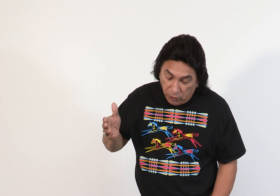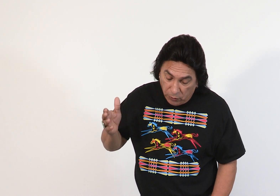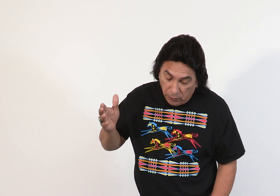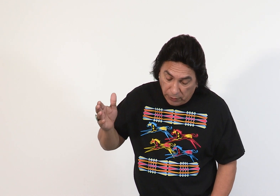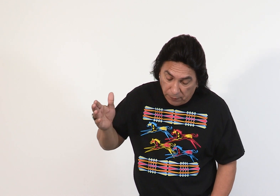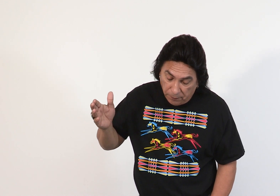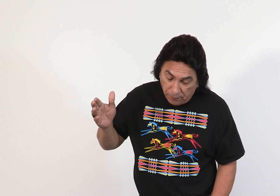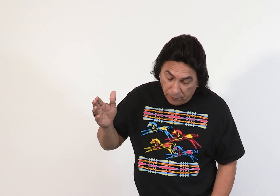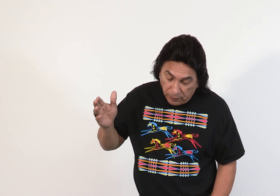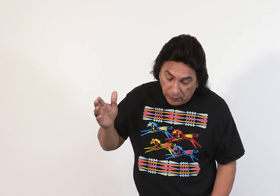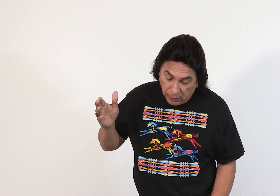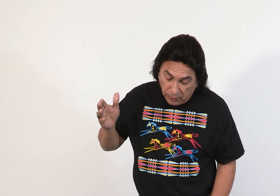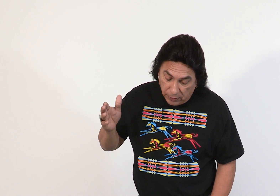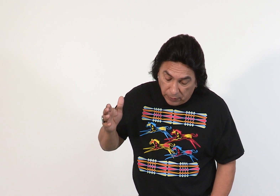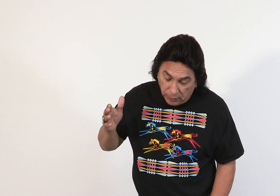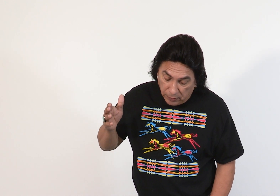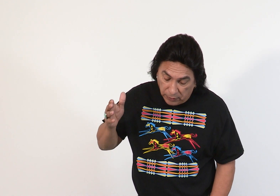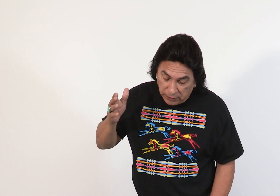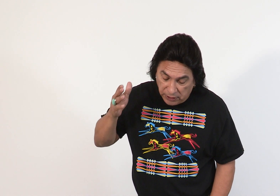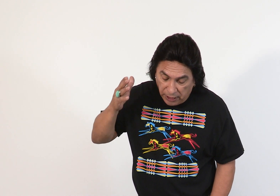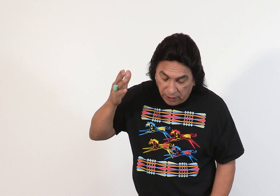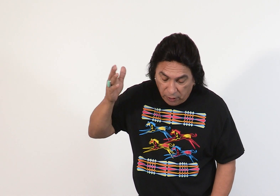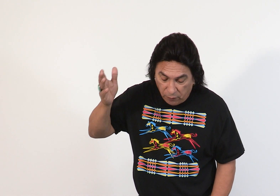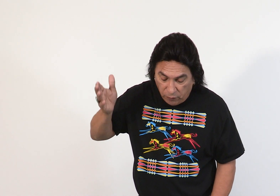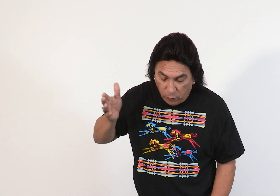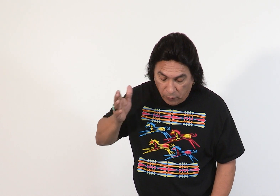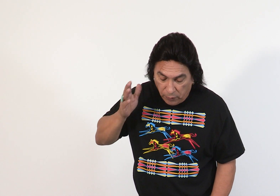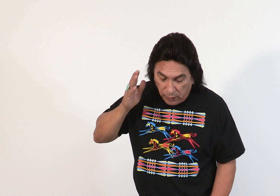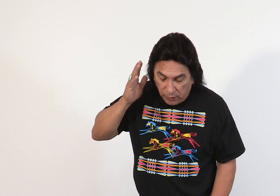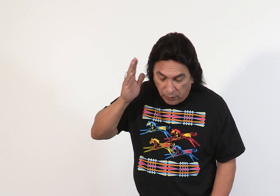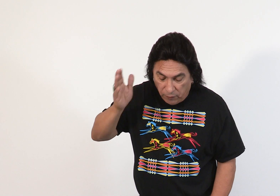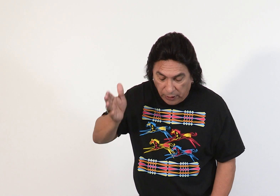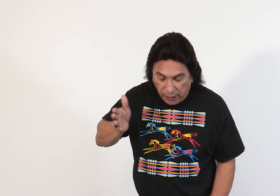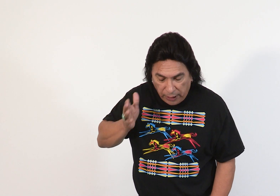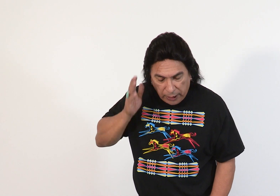do the sign here for around the head.